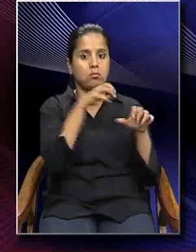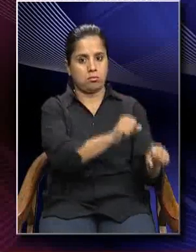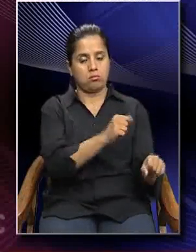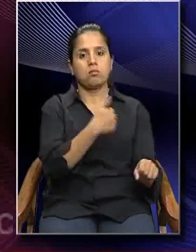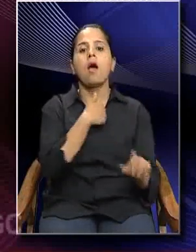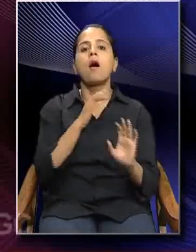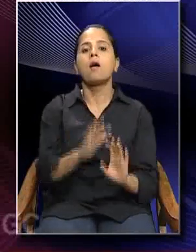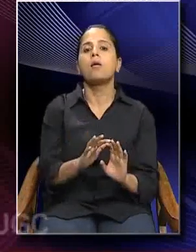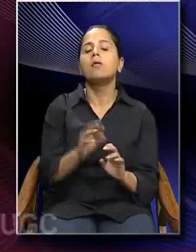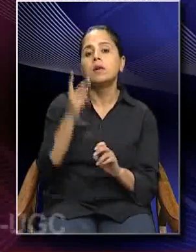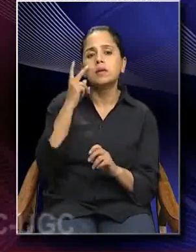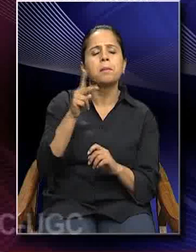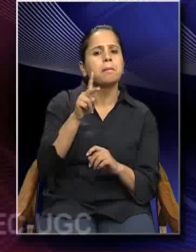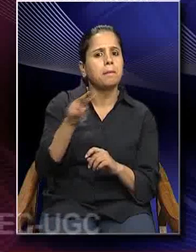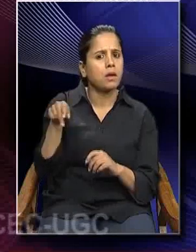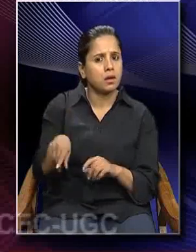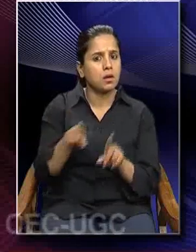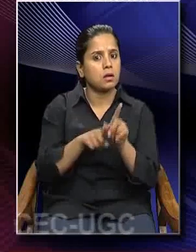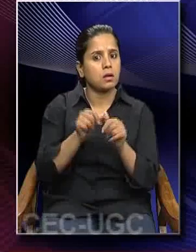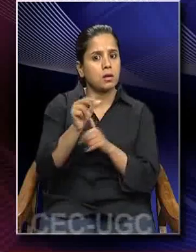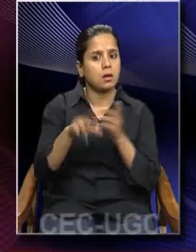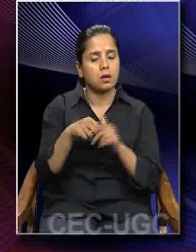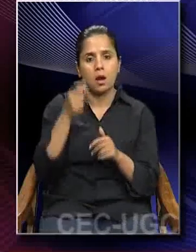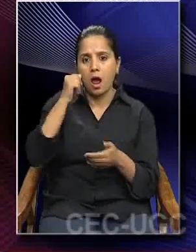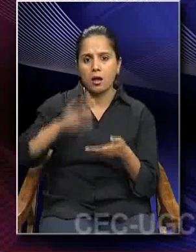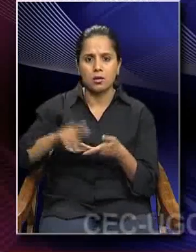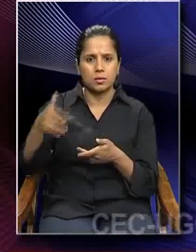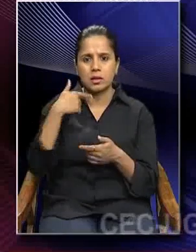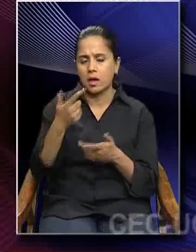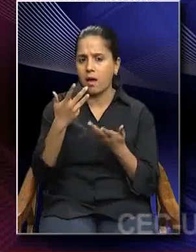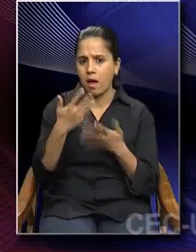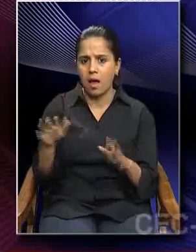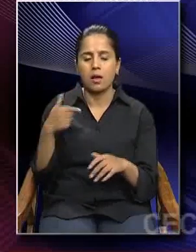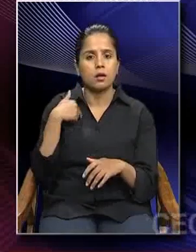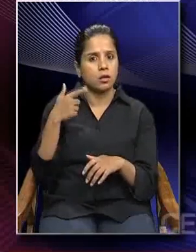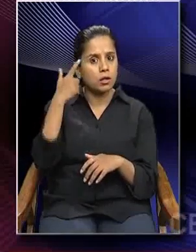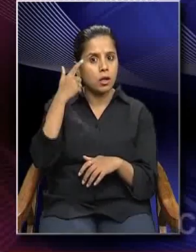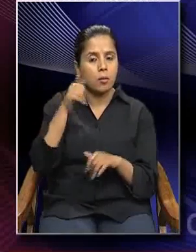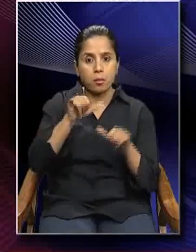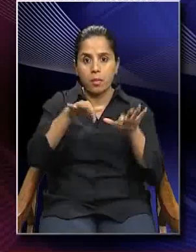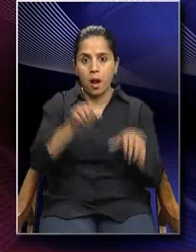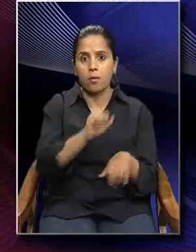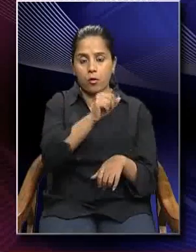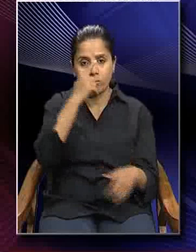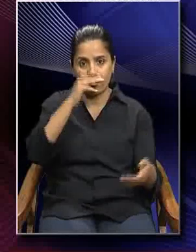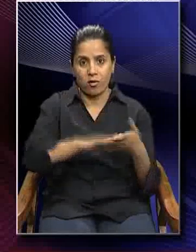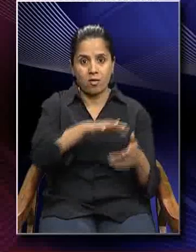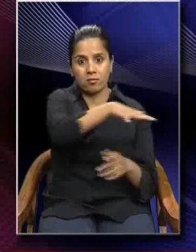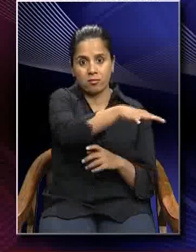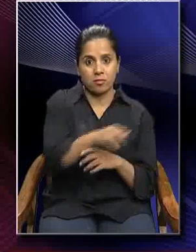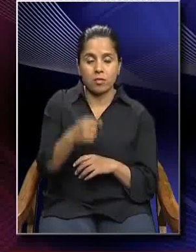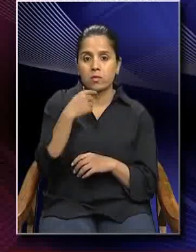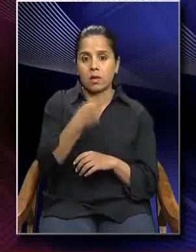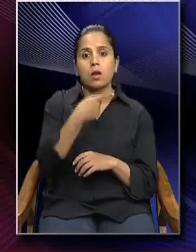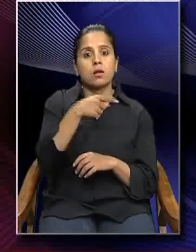Yajnavalkya indicated that a husband is not liable to make good the property of his wife taken